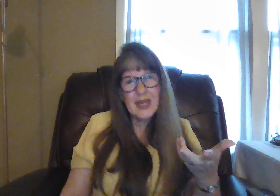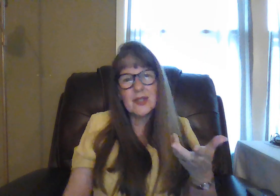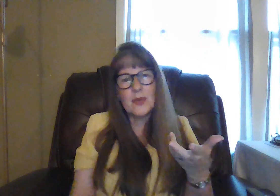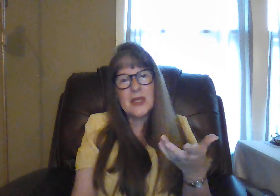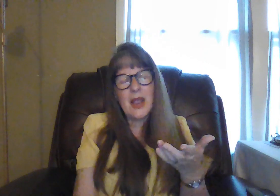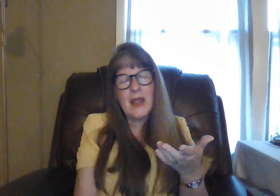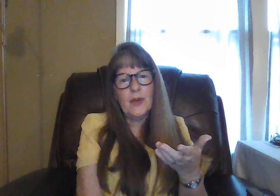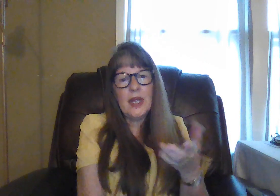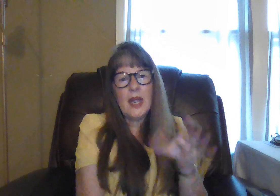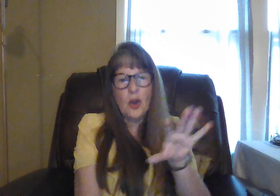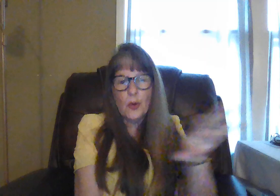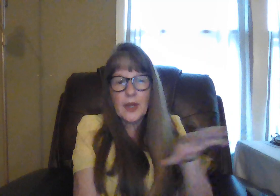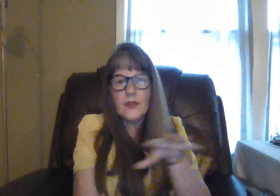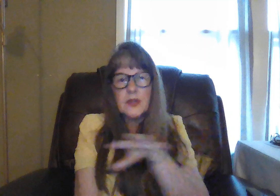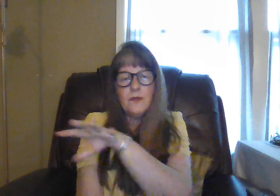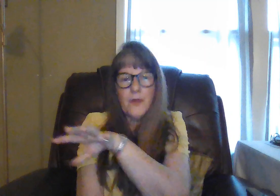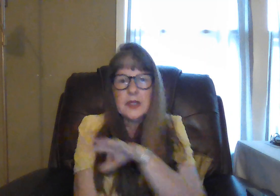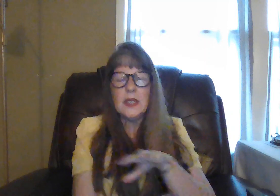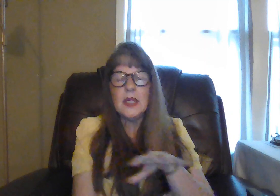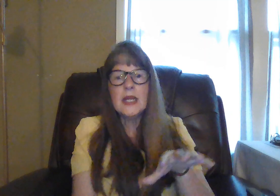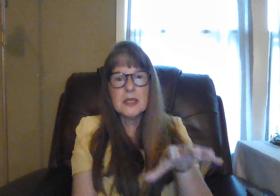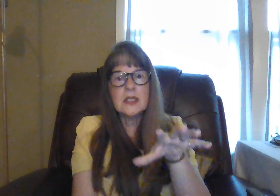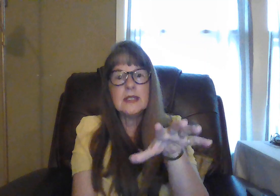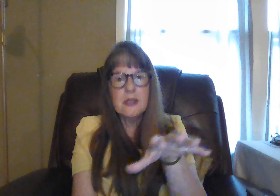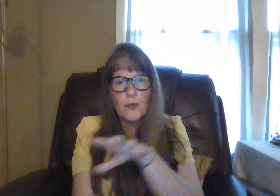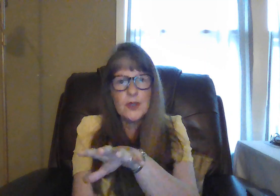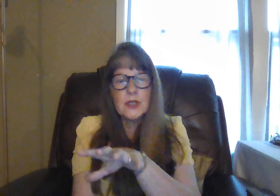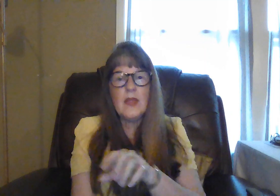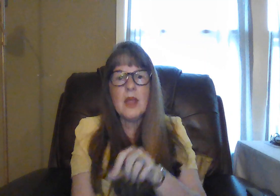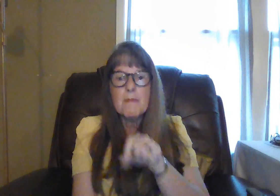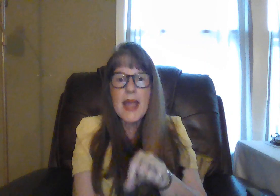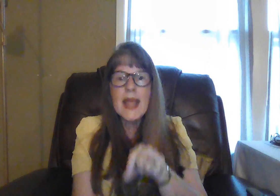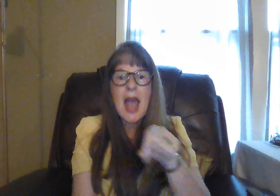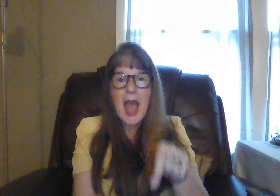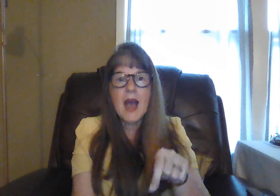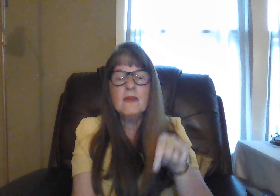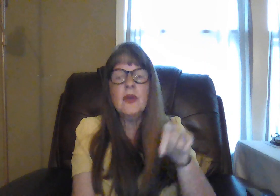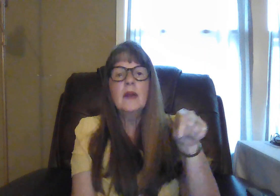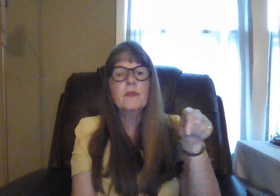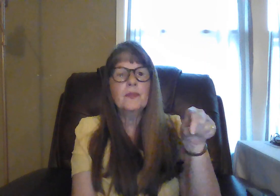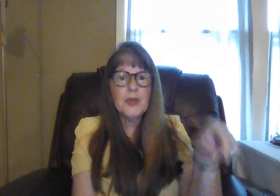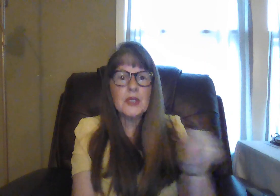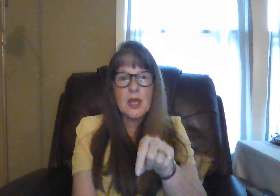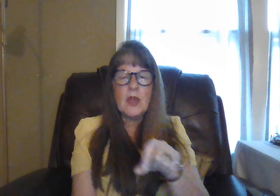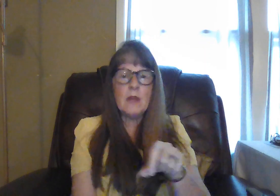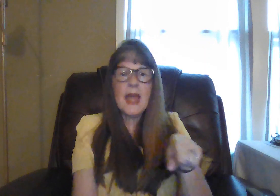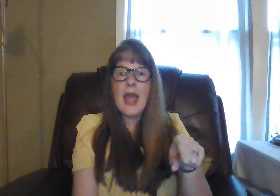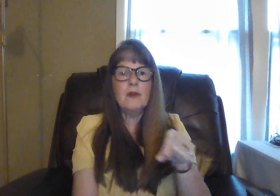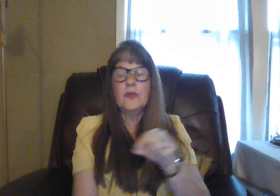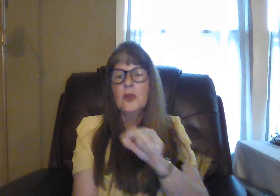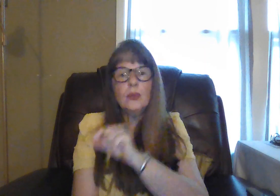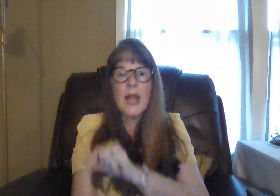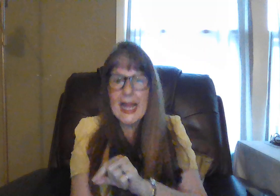So every area that's affected is different, and they may have they may have no